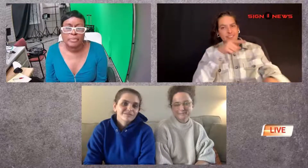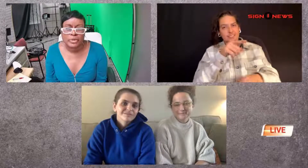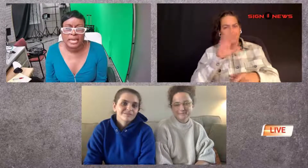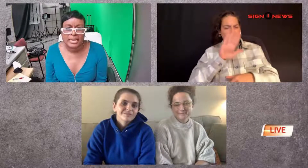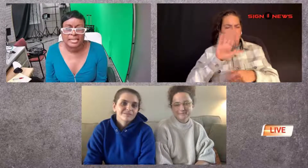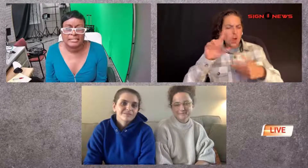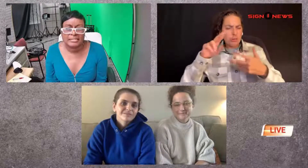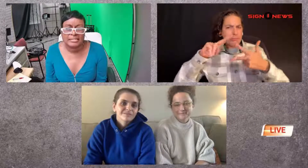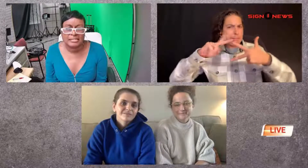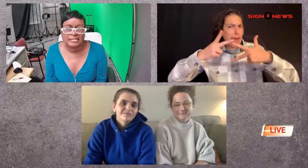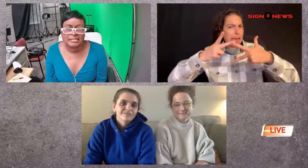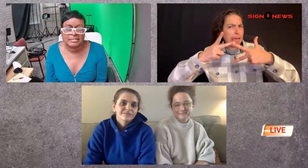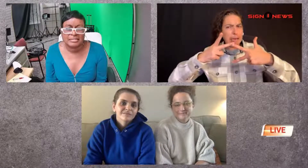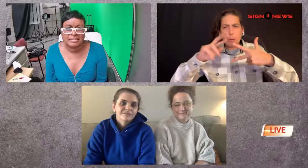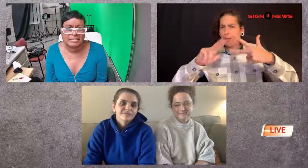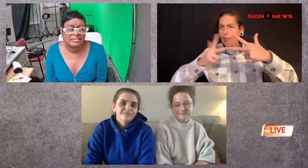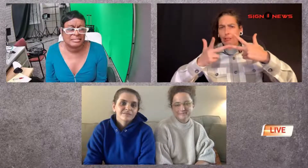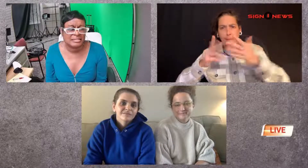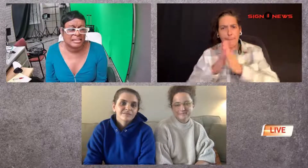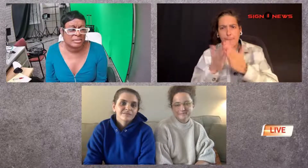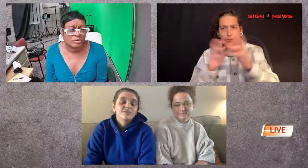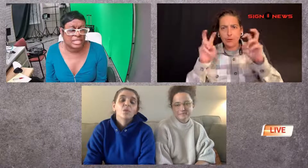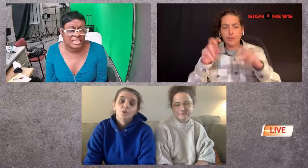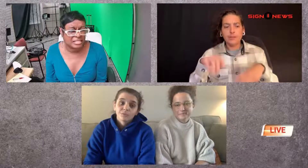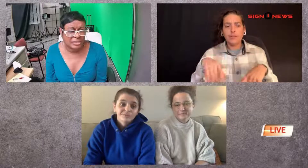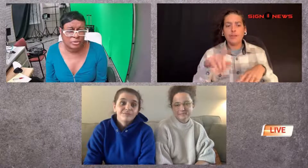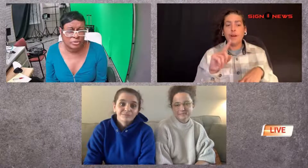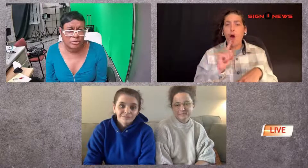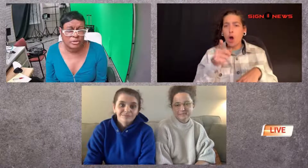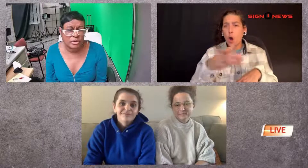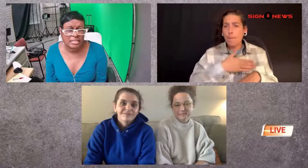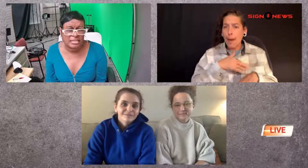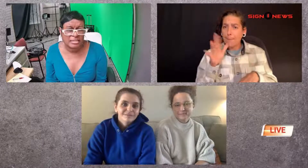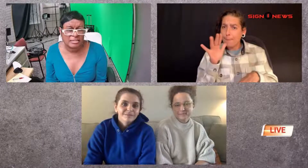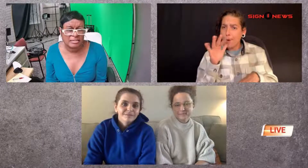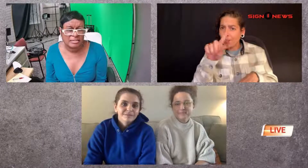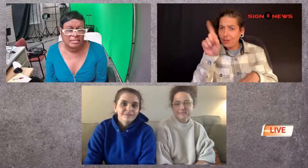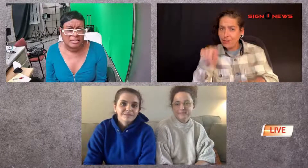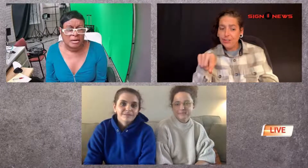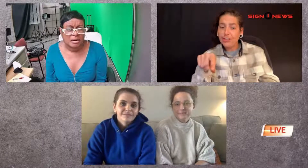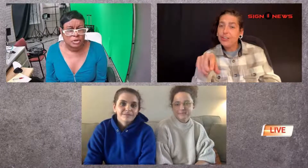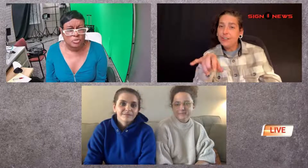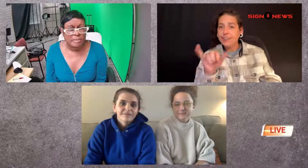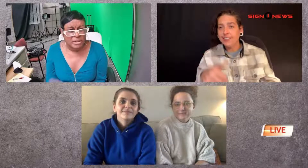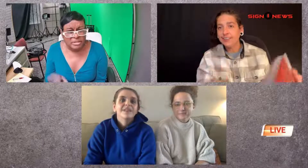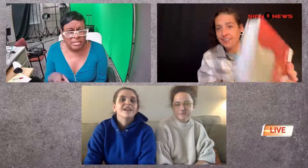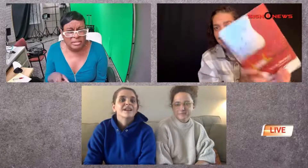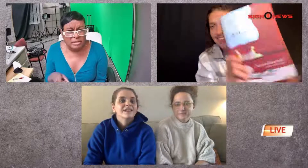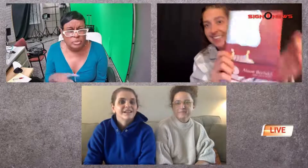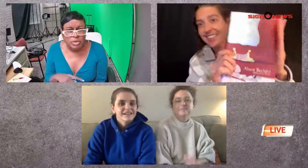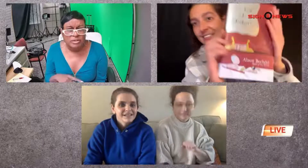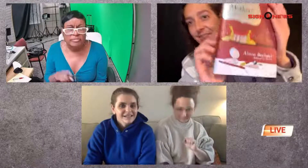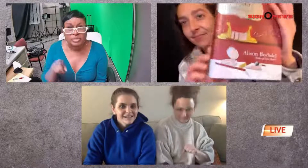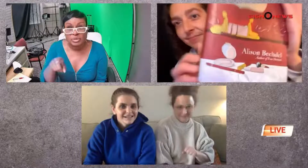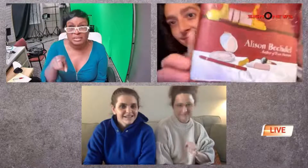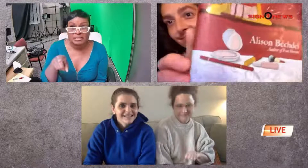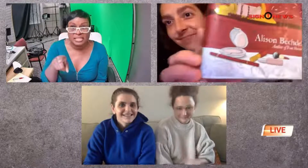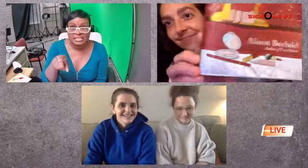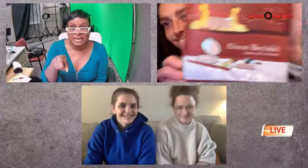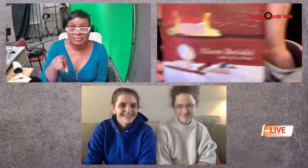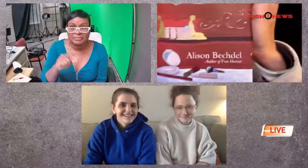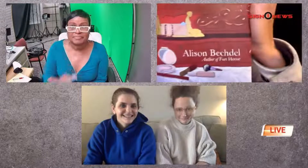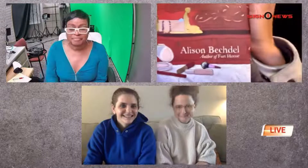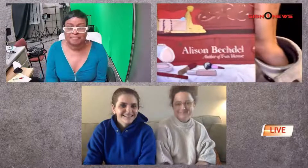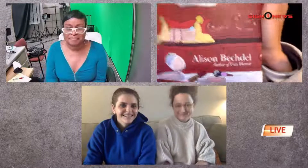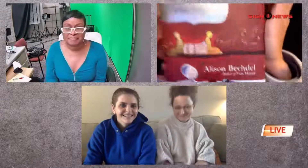That book has I think it's the second or third book, I think. Are You My Mother, I think, is one of them as well. That's